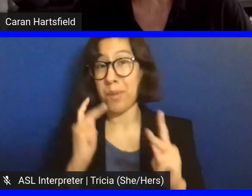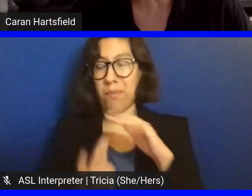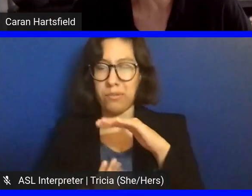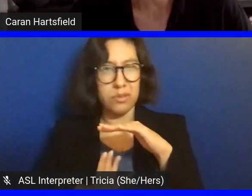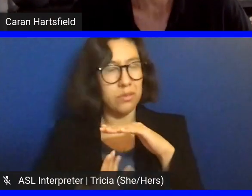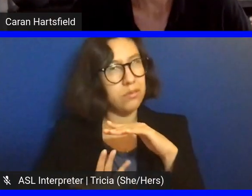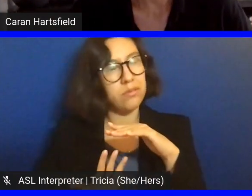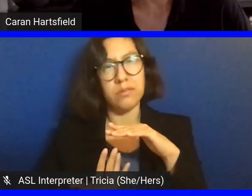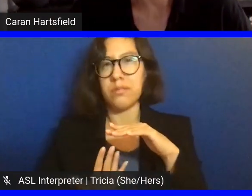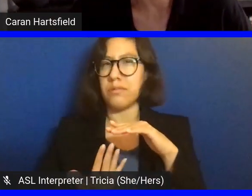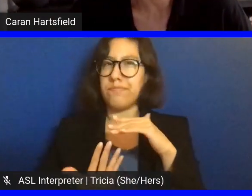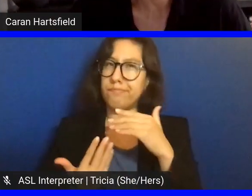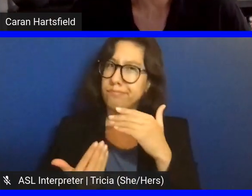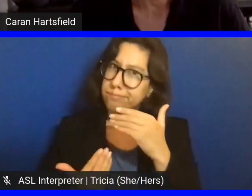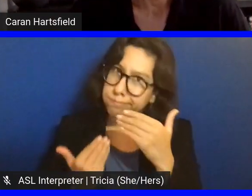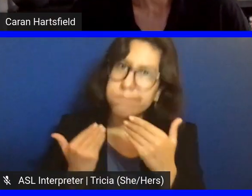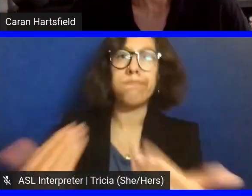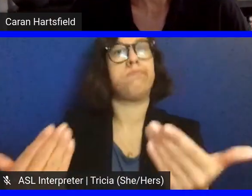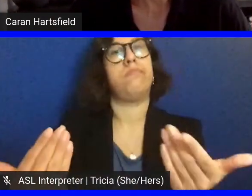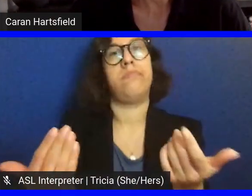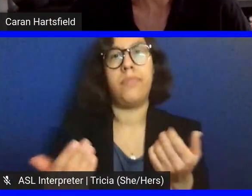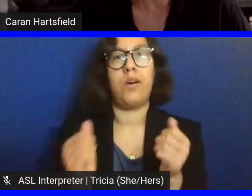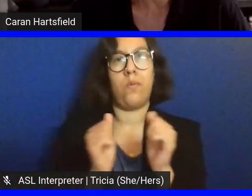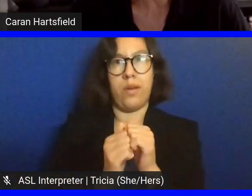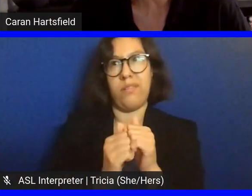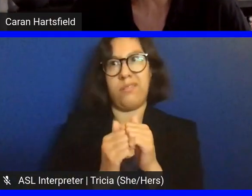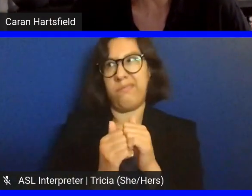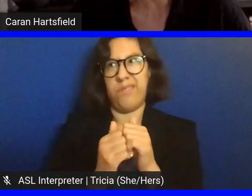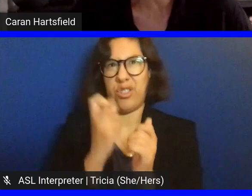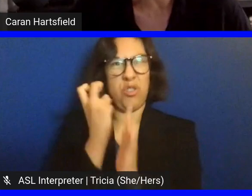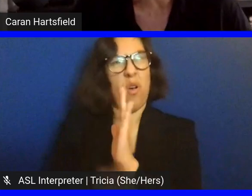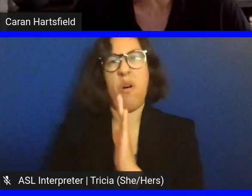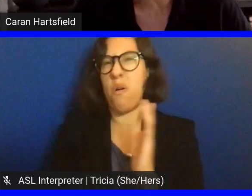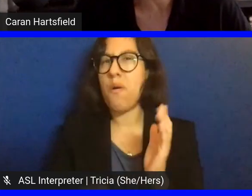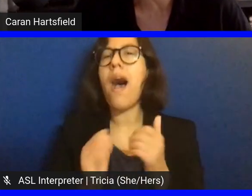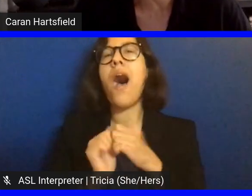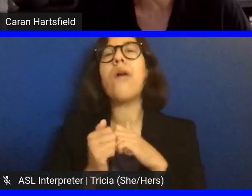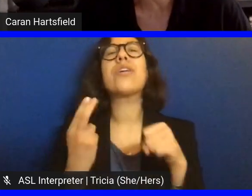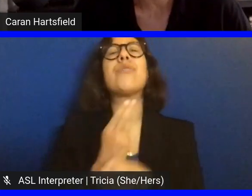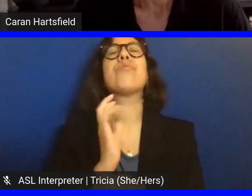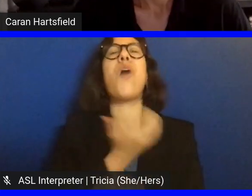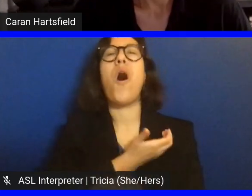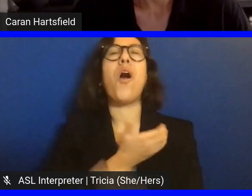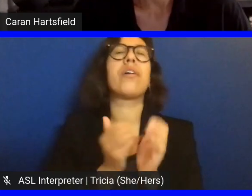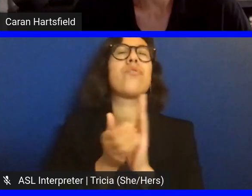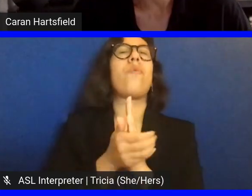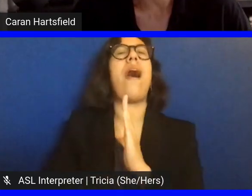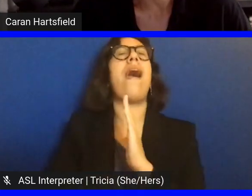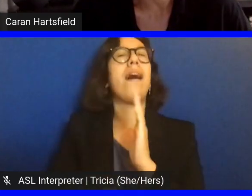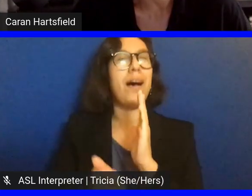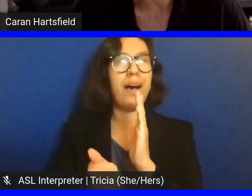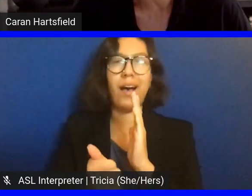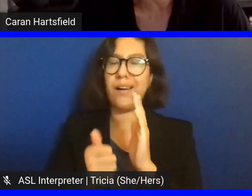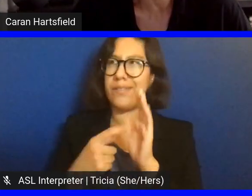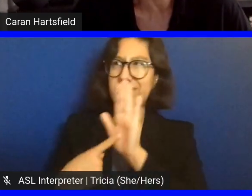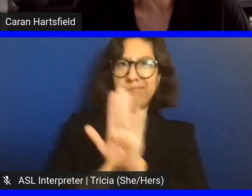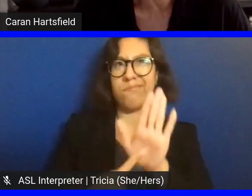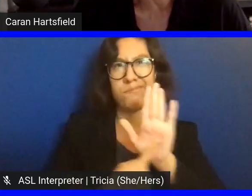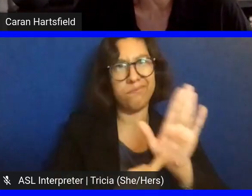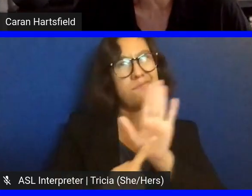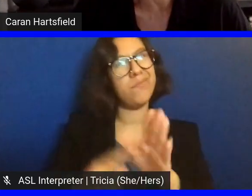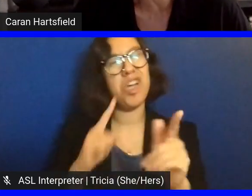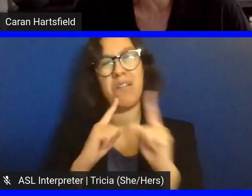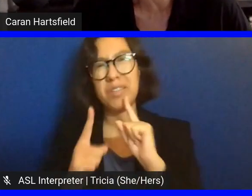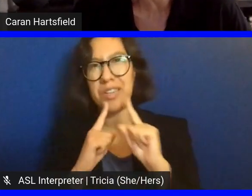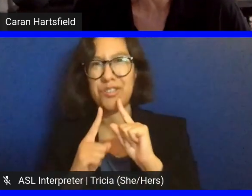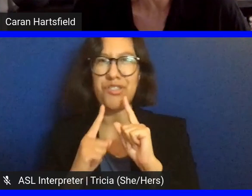to really just jump in with both feet and figure out how we can use our craft to push conversations further